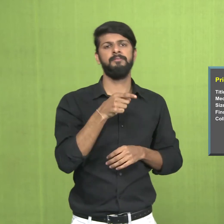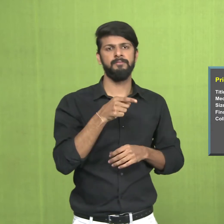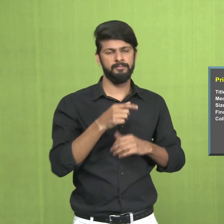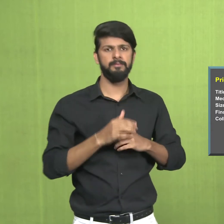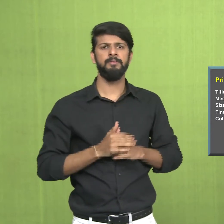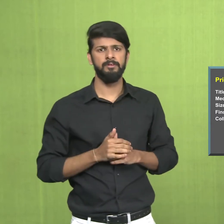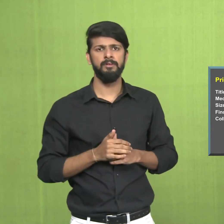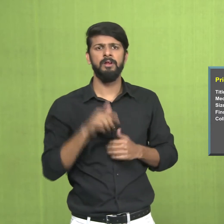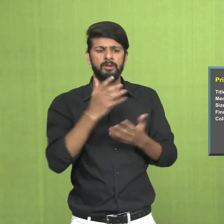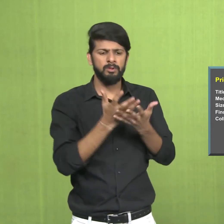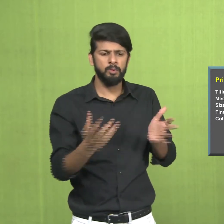The location